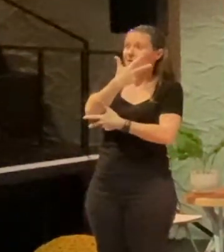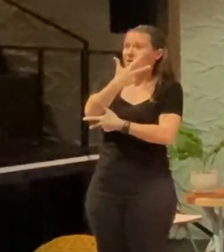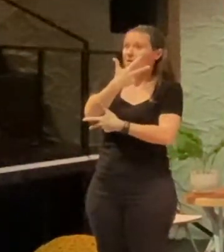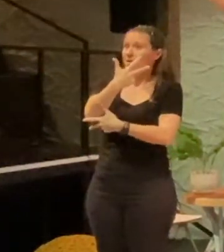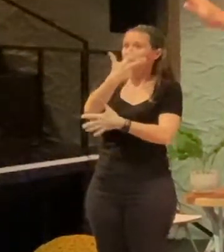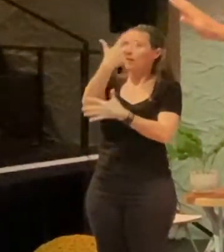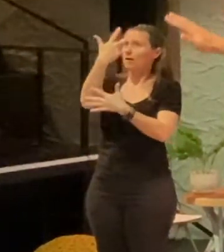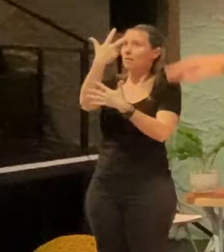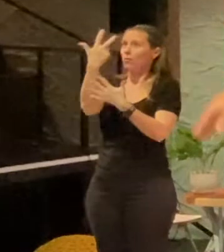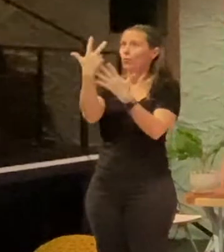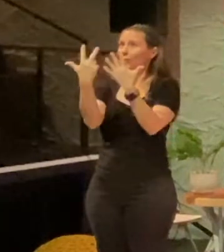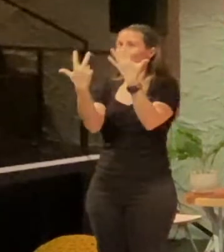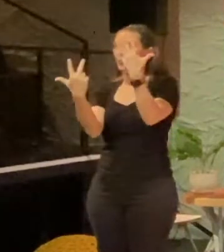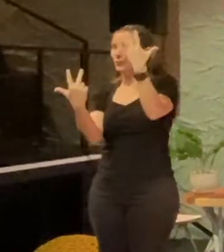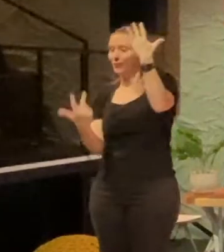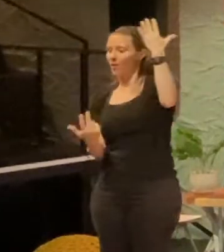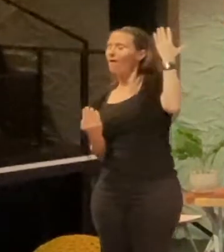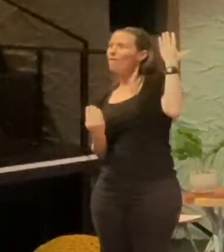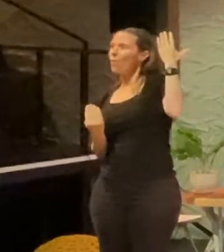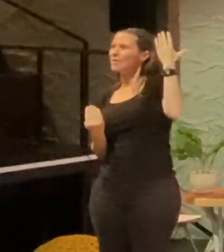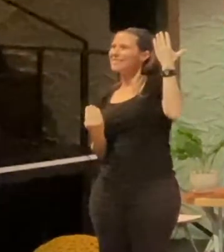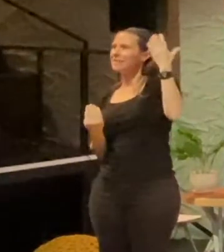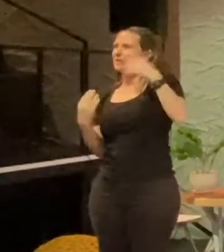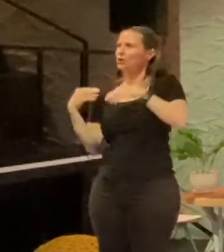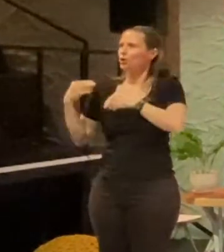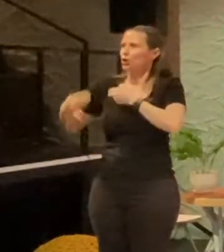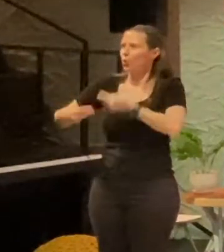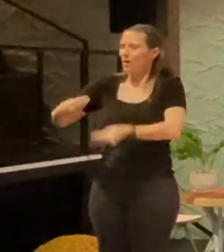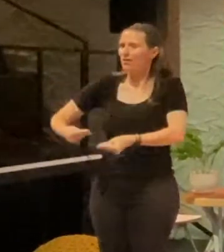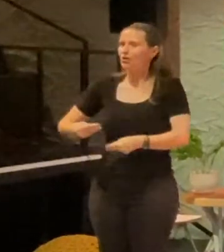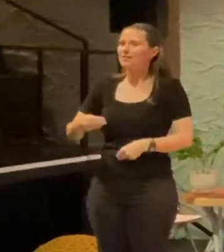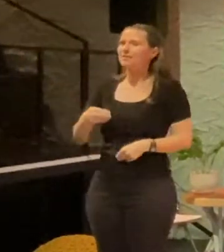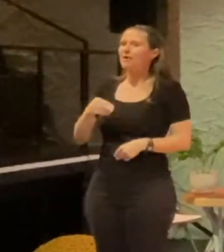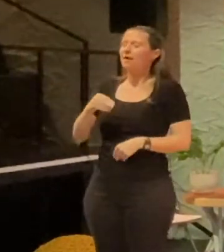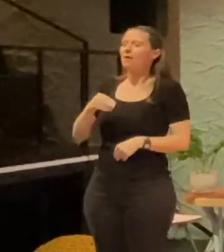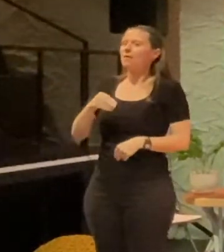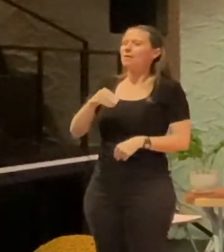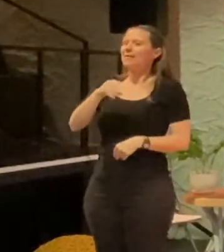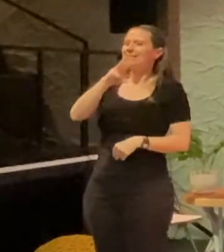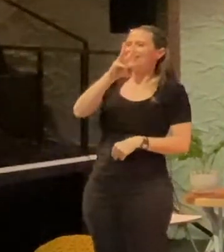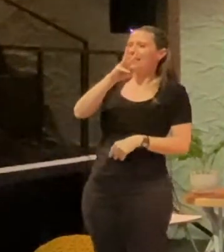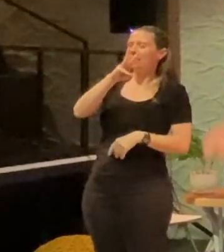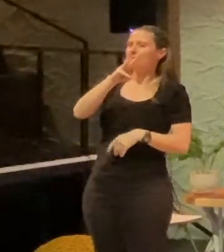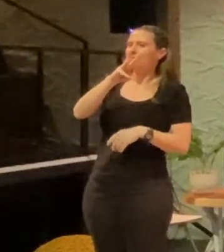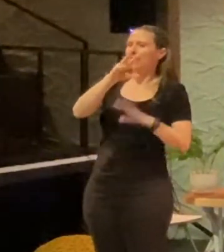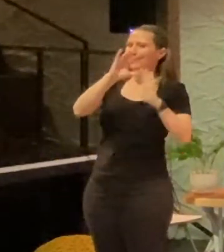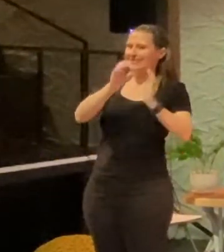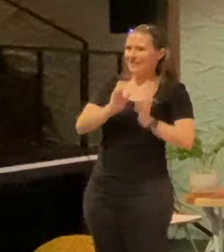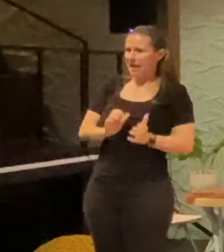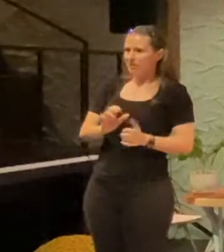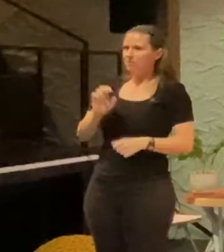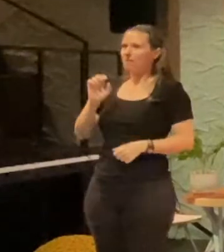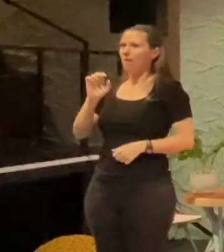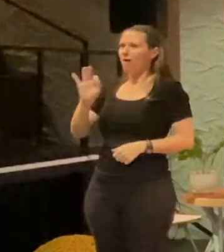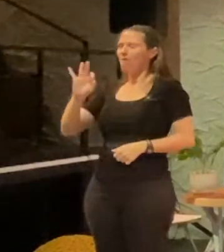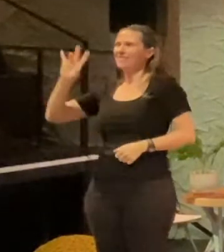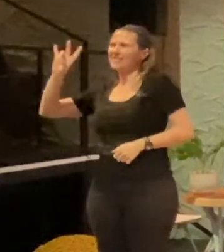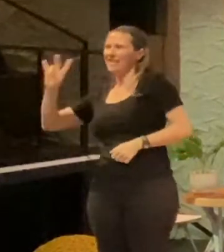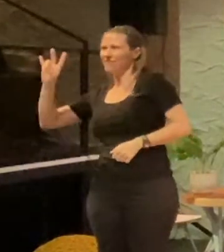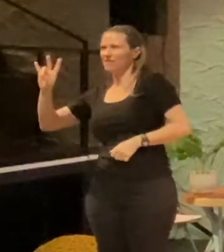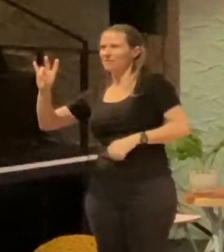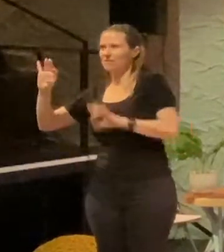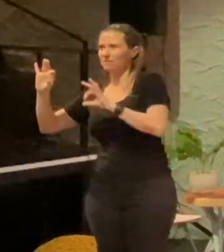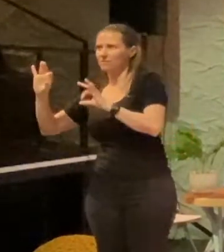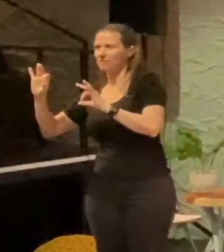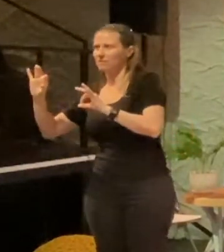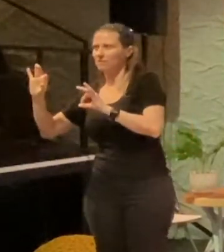3 sets of 14 generations, or 6 sets of 7. And that this is, you go, wow, that doesn't really, are you